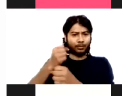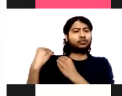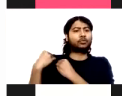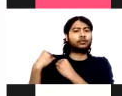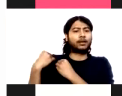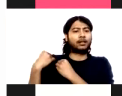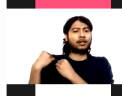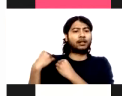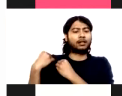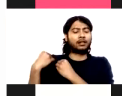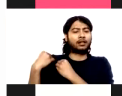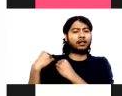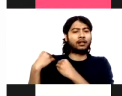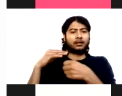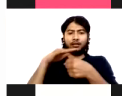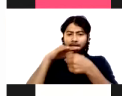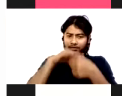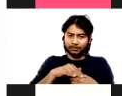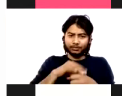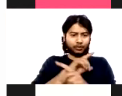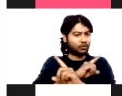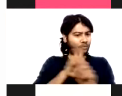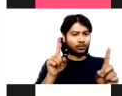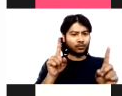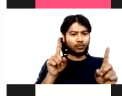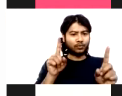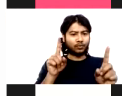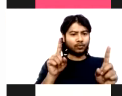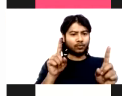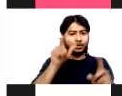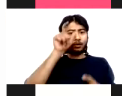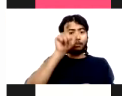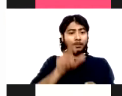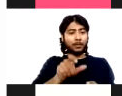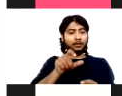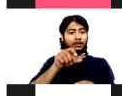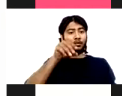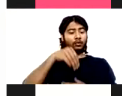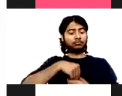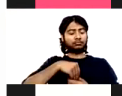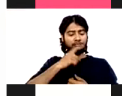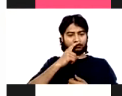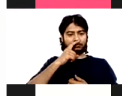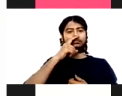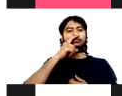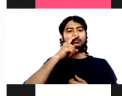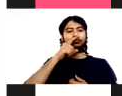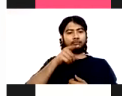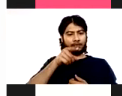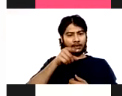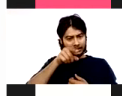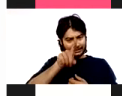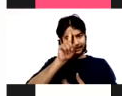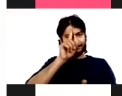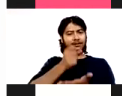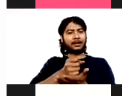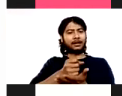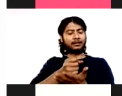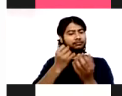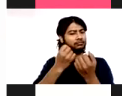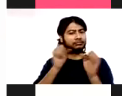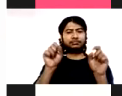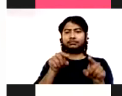non-discrimination, the respect for inherent dignity, individual autonomy, including the freedom to make one's own choices, and